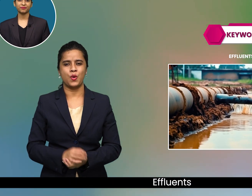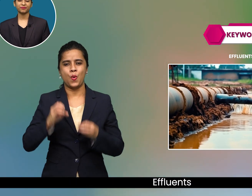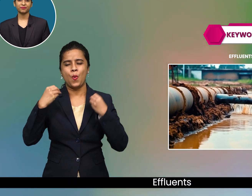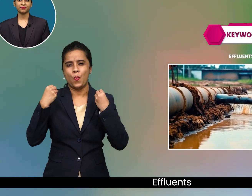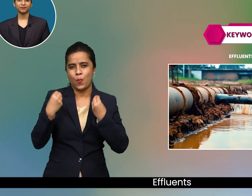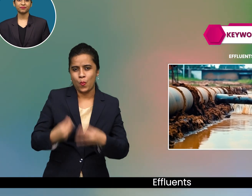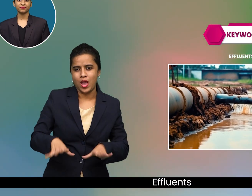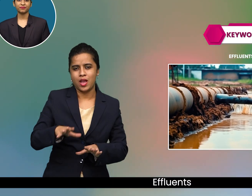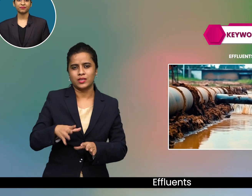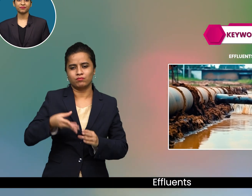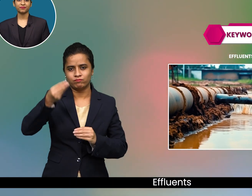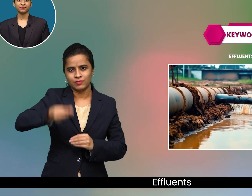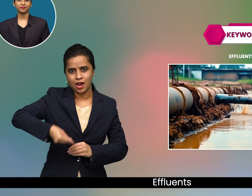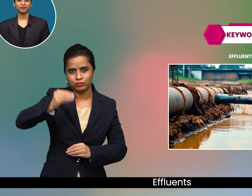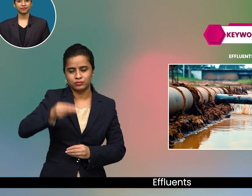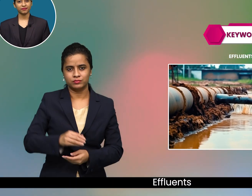Effluents.